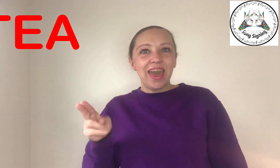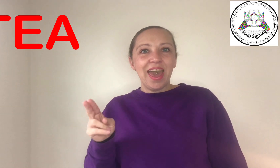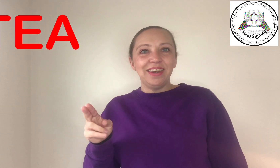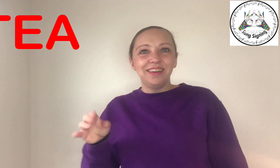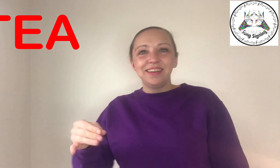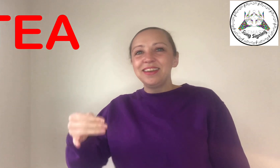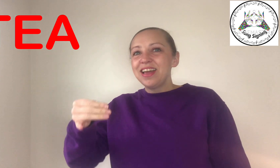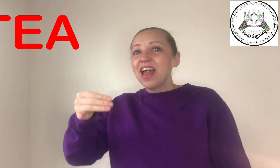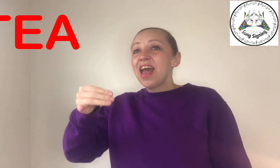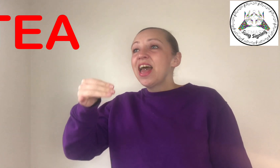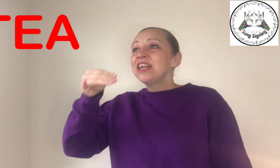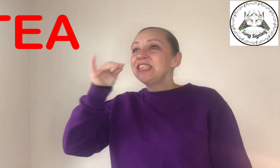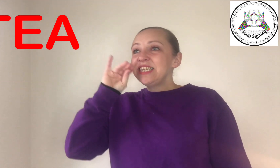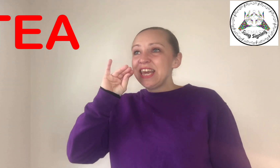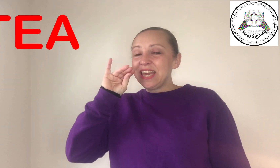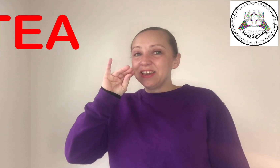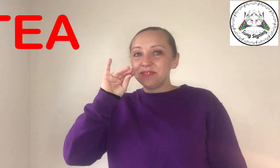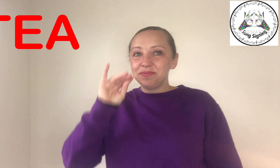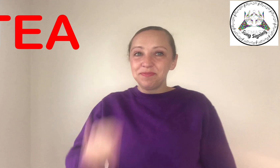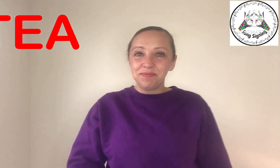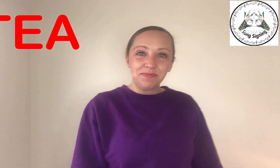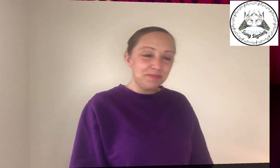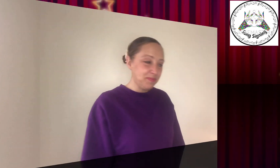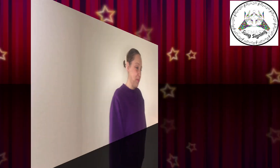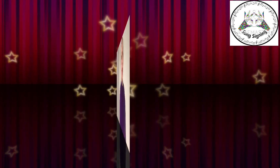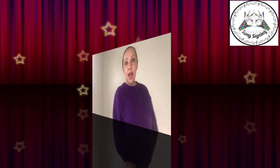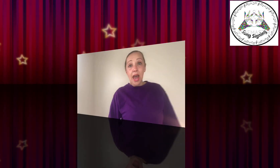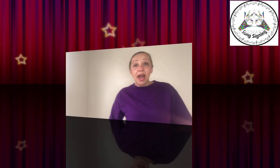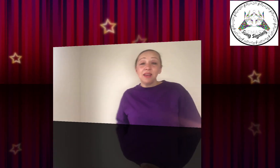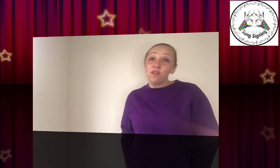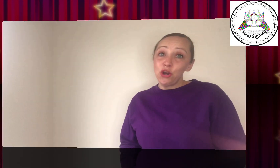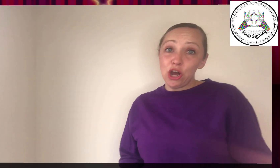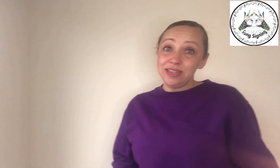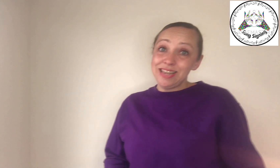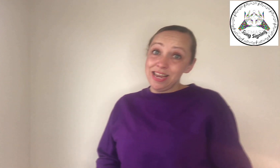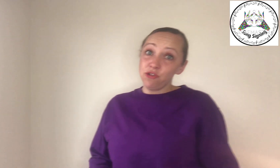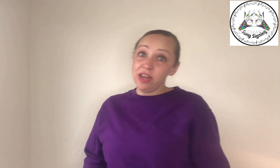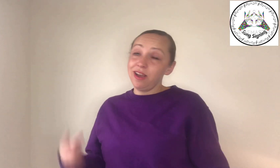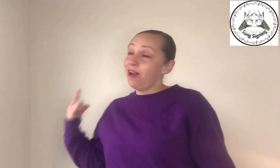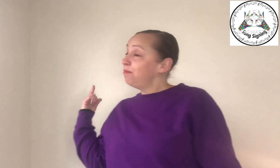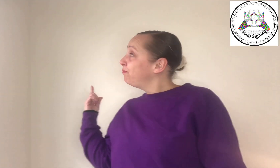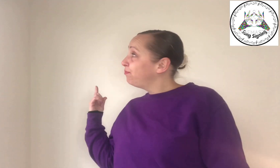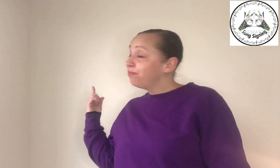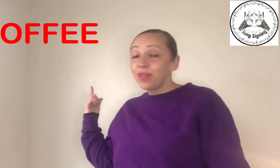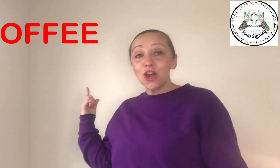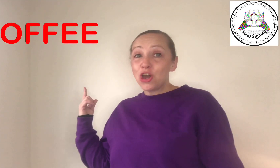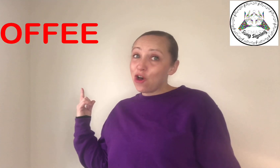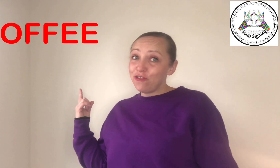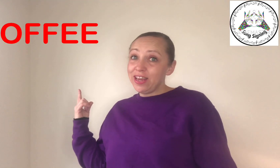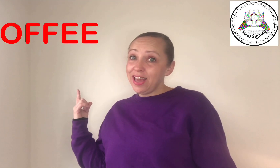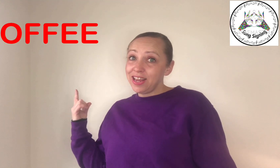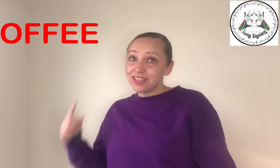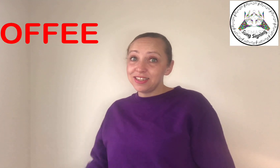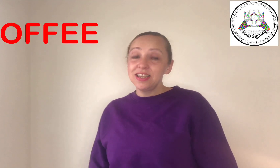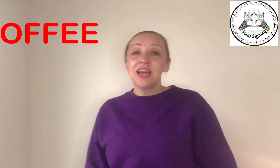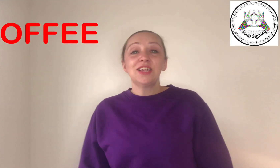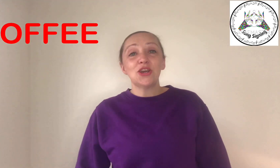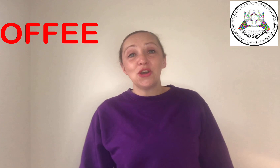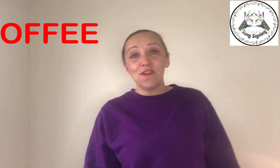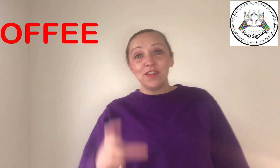Again, tea. And if you're not a tea drinker, coffee it is. So coffee,